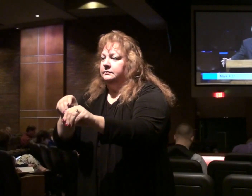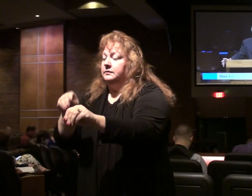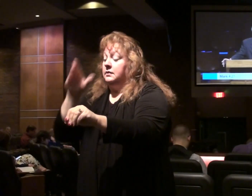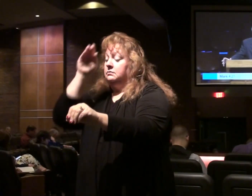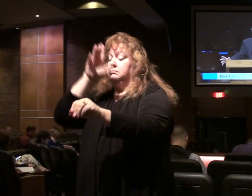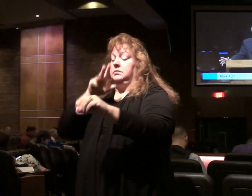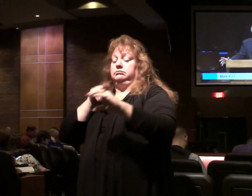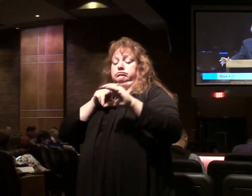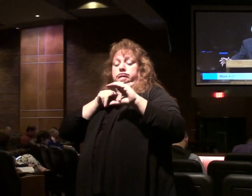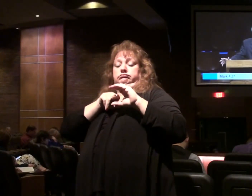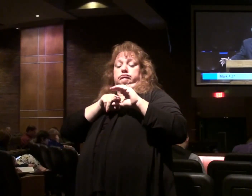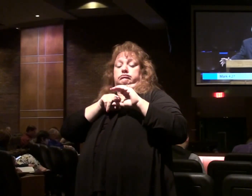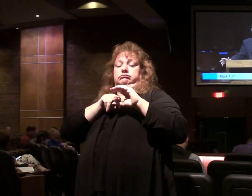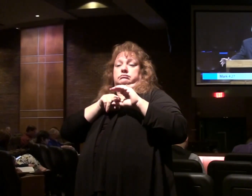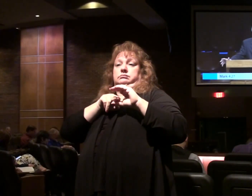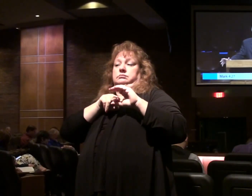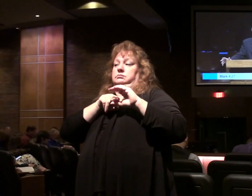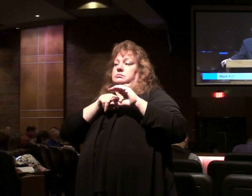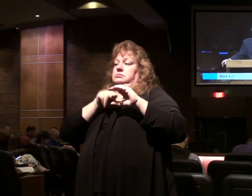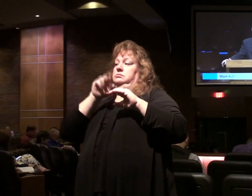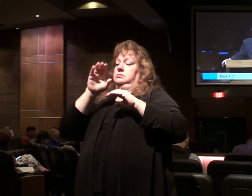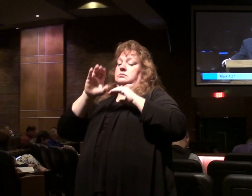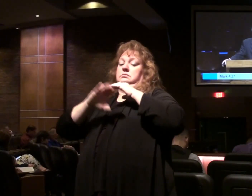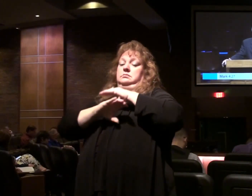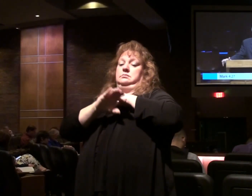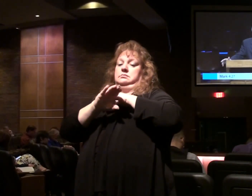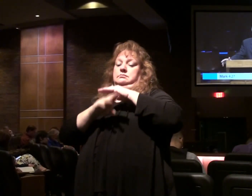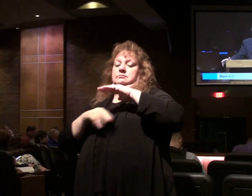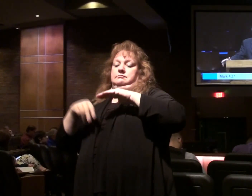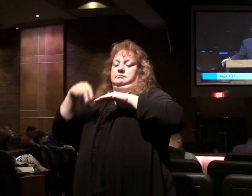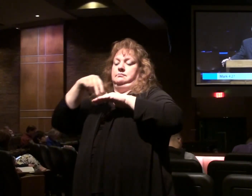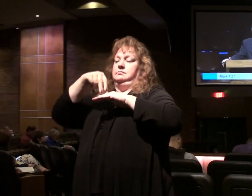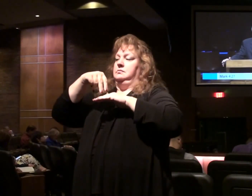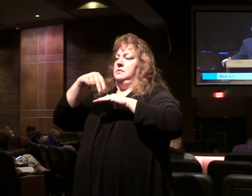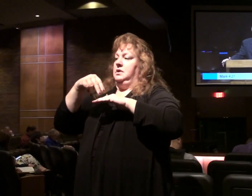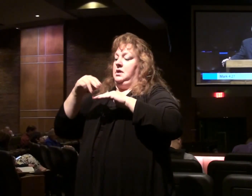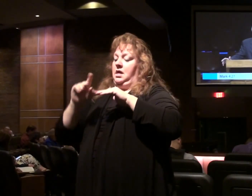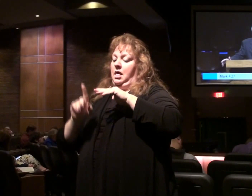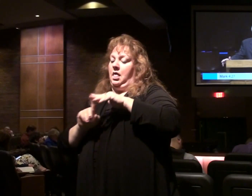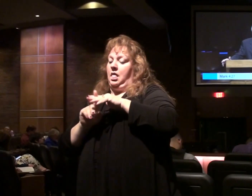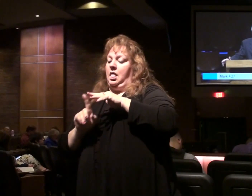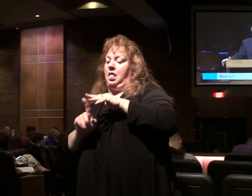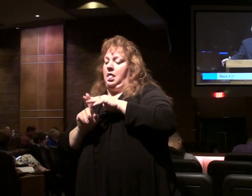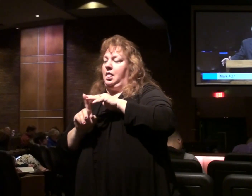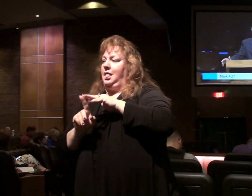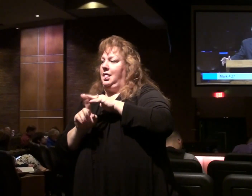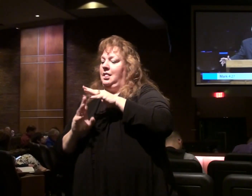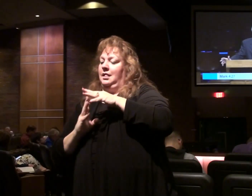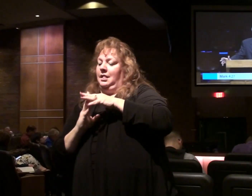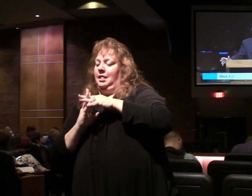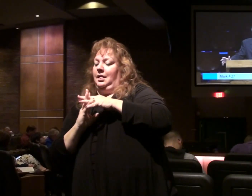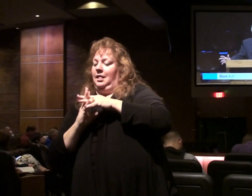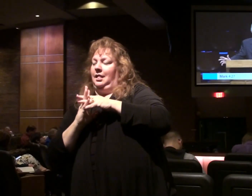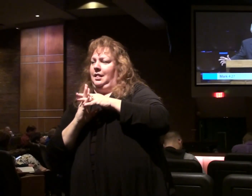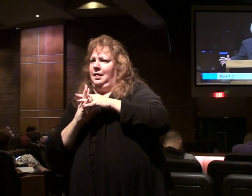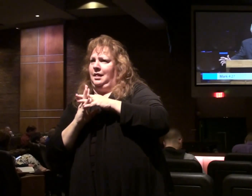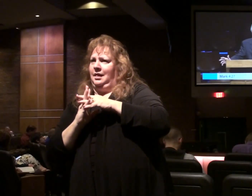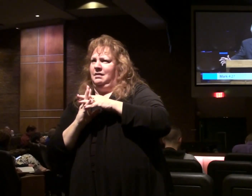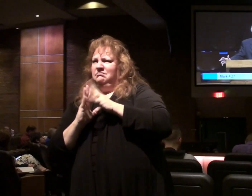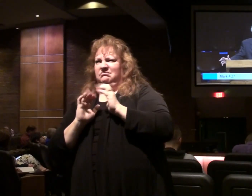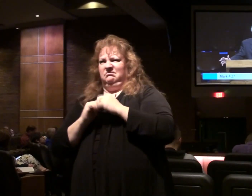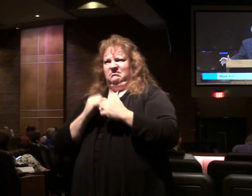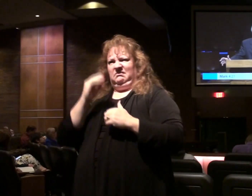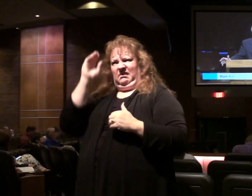night, gets up by day, and the seed sprouts and grows, and he himself does not know how.